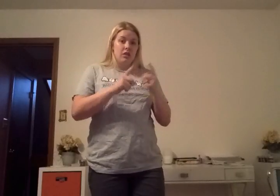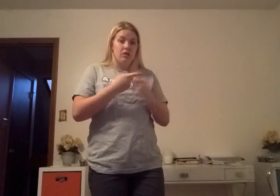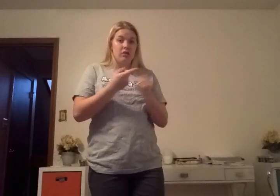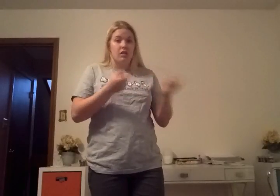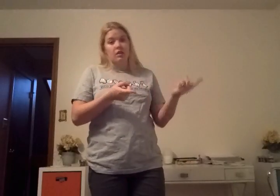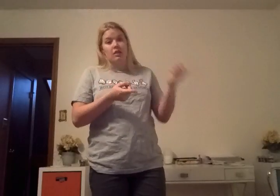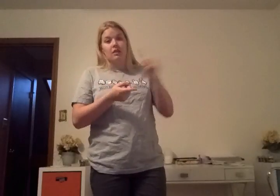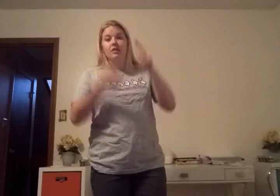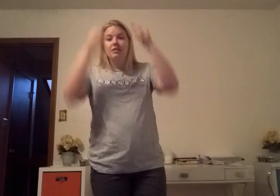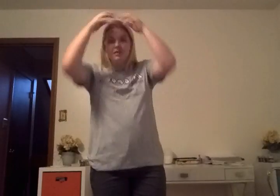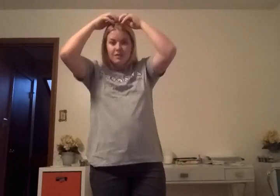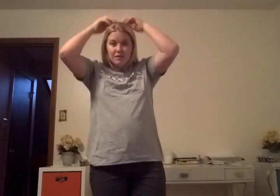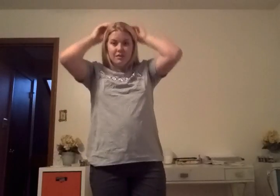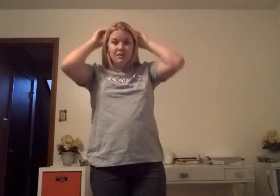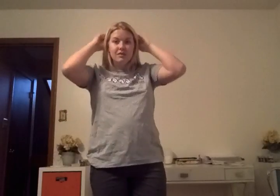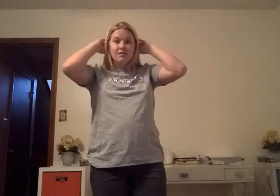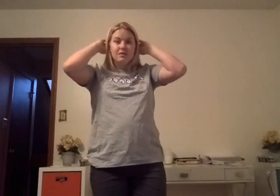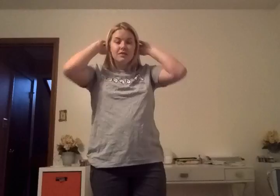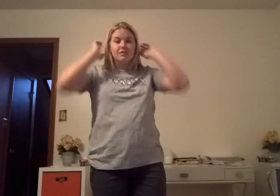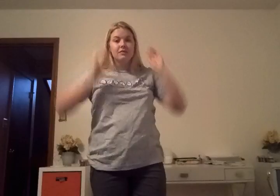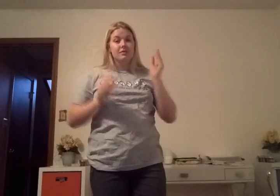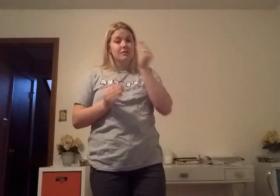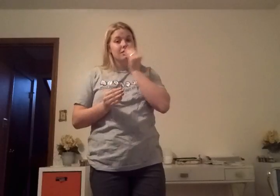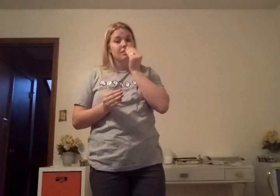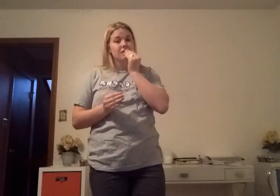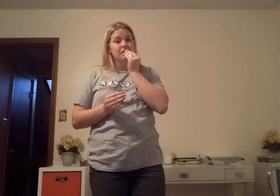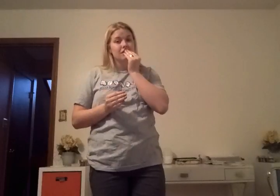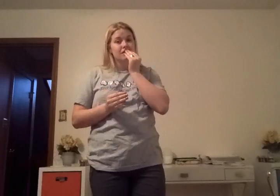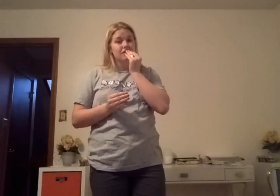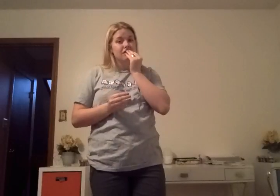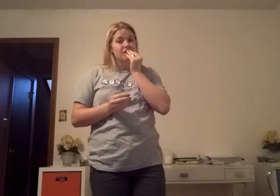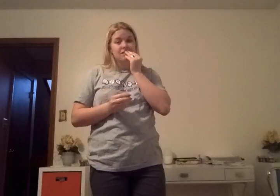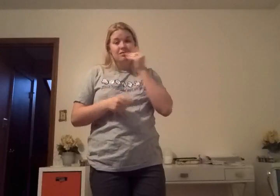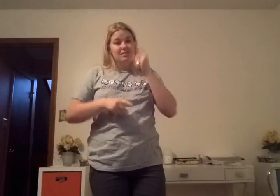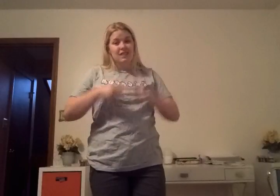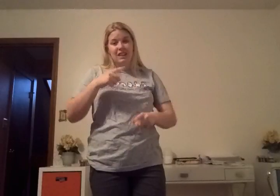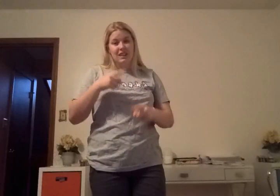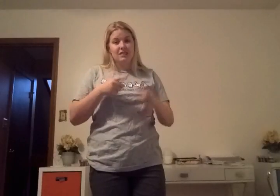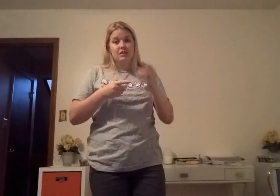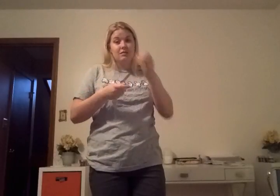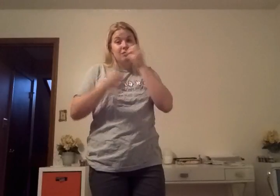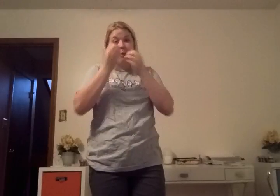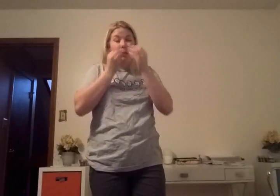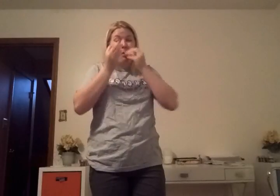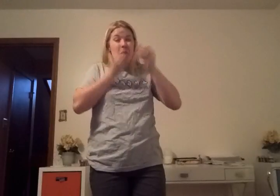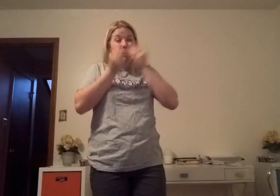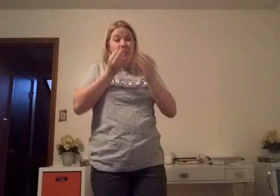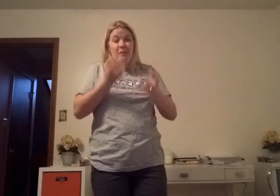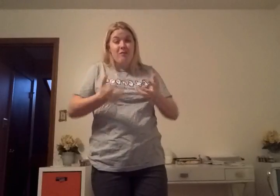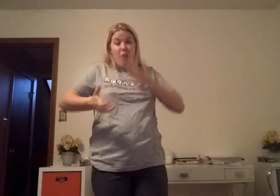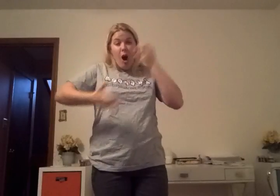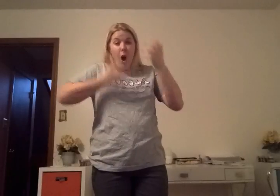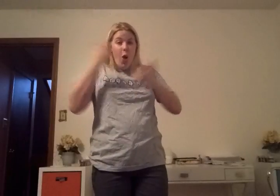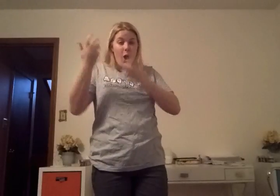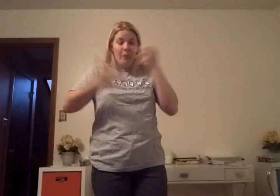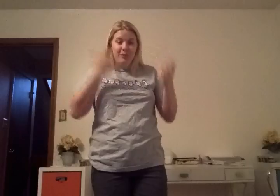for us. And we couldn't eat after midnight, so we stuffed our faces. I think I ordered way too much food. Yeah. But